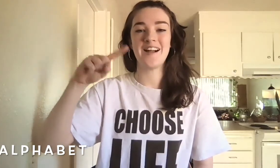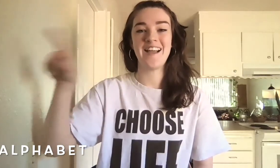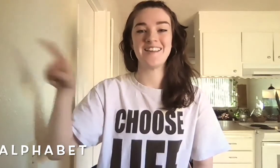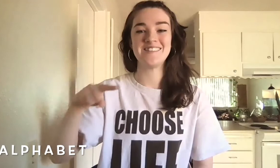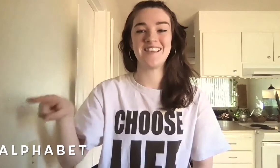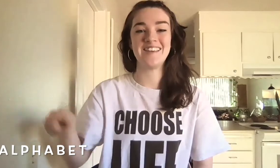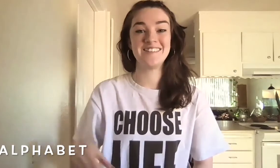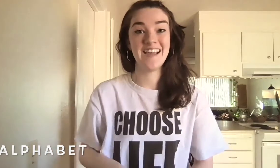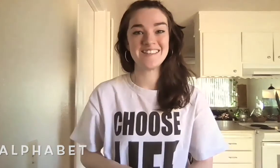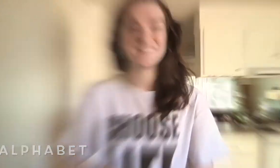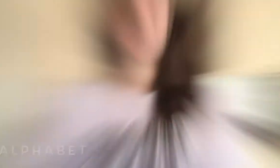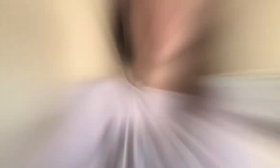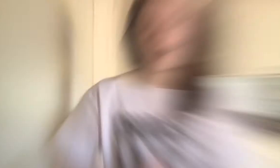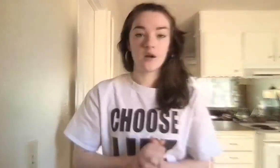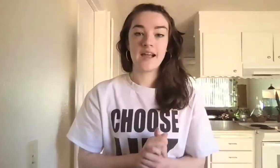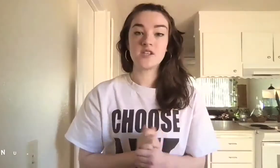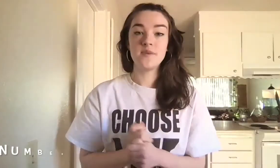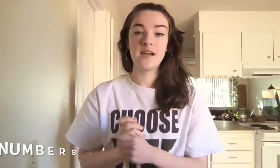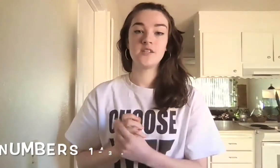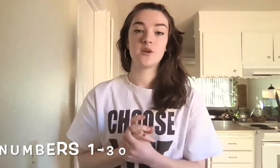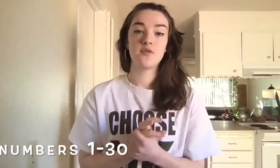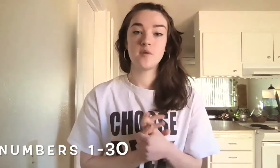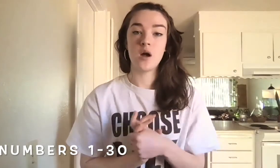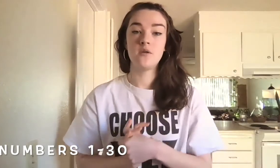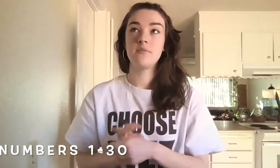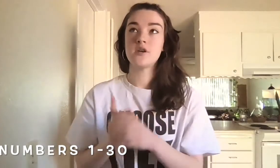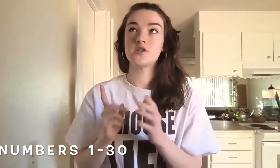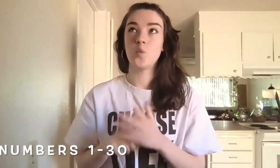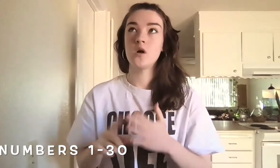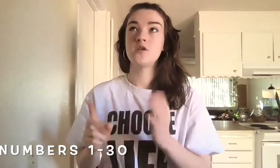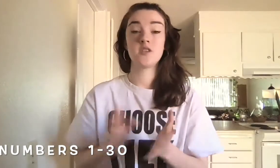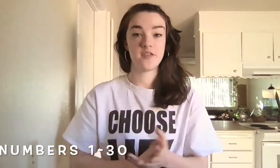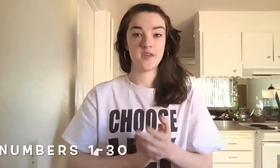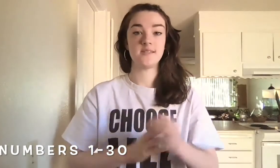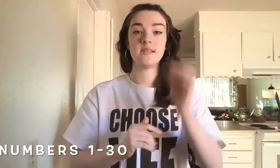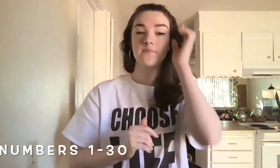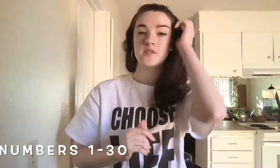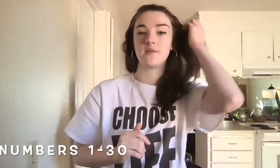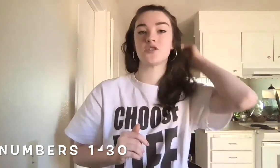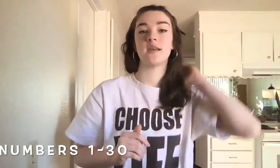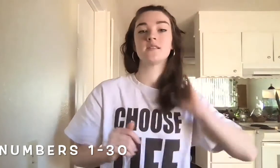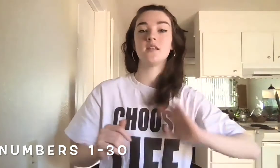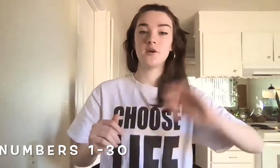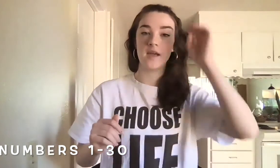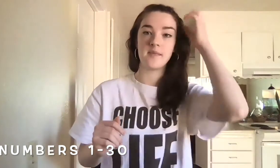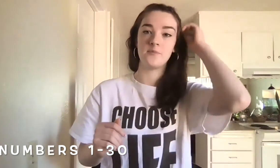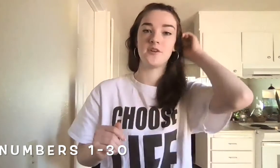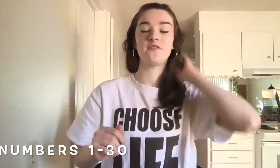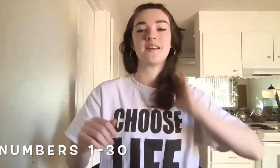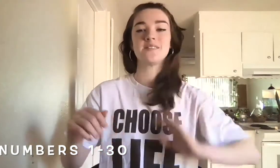and Z. Nice, good job. All right, so now let's go through our numbers 1 to 30. So let's try it slow and then we'll go fast. Here